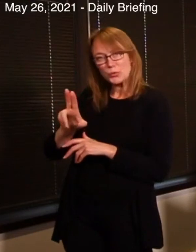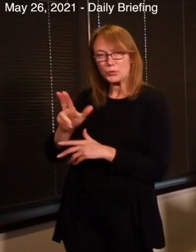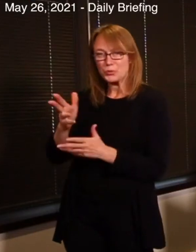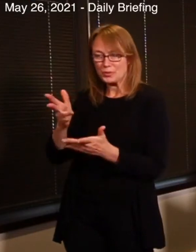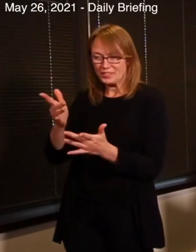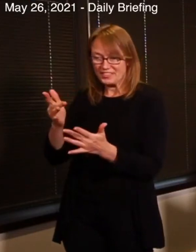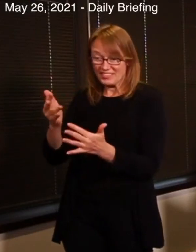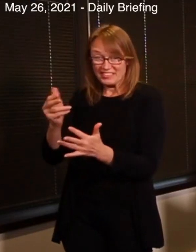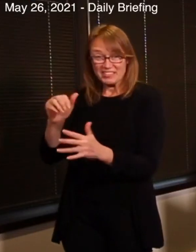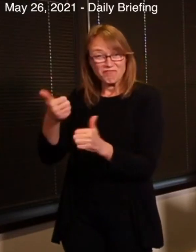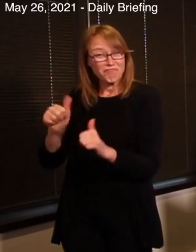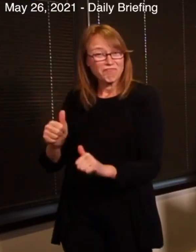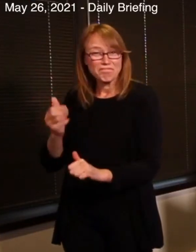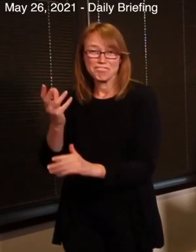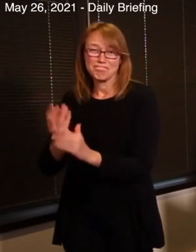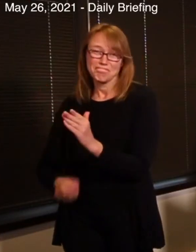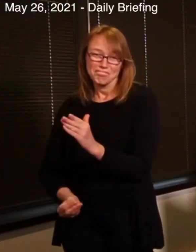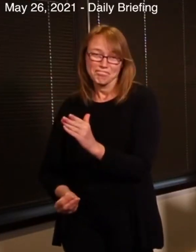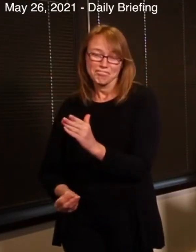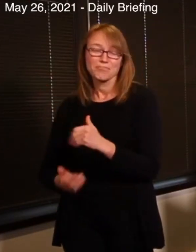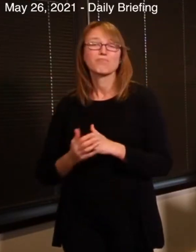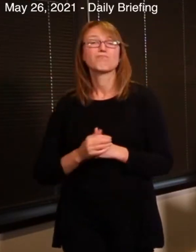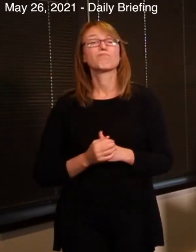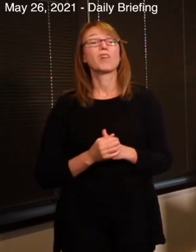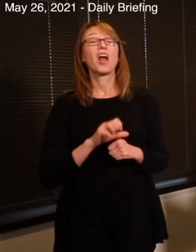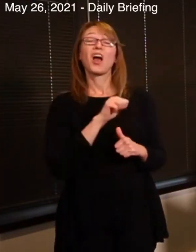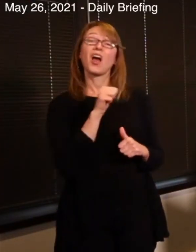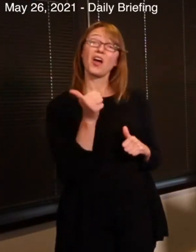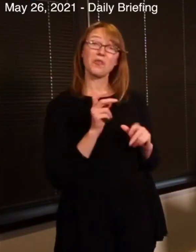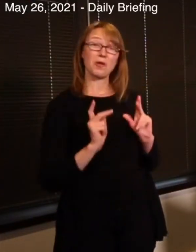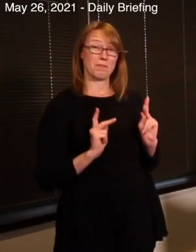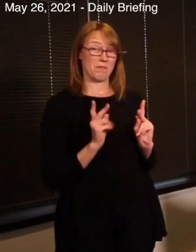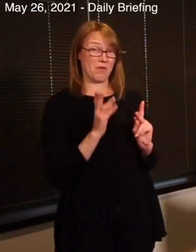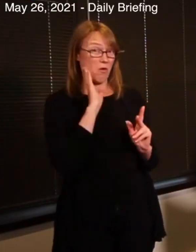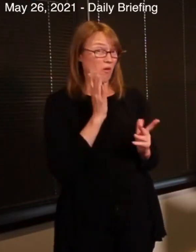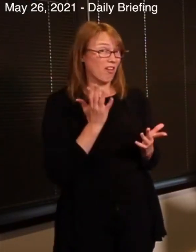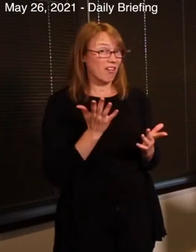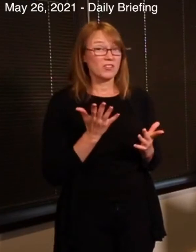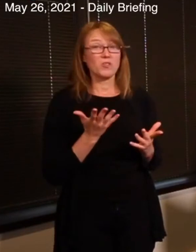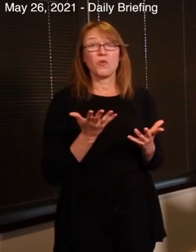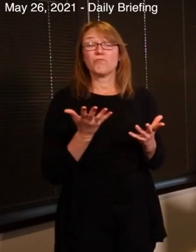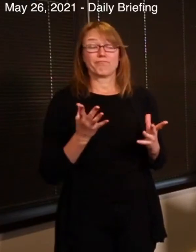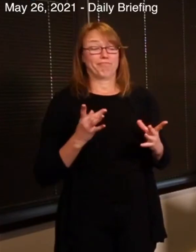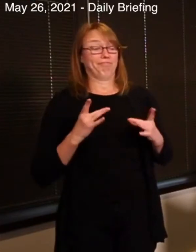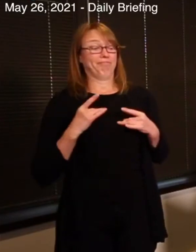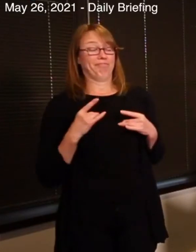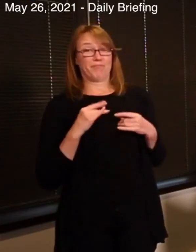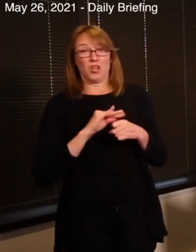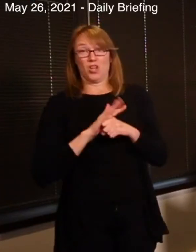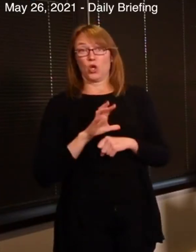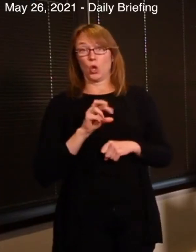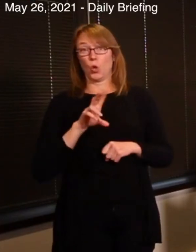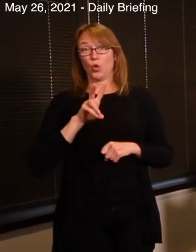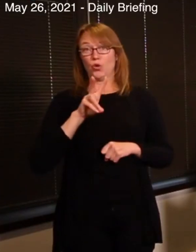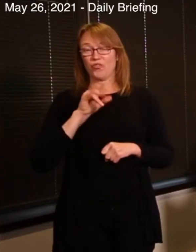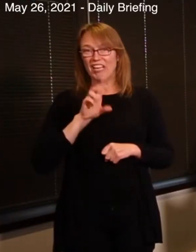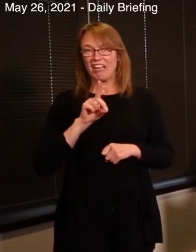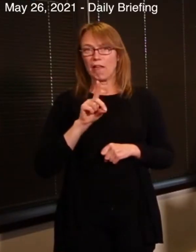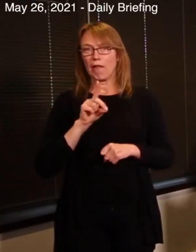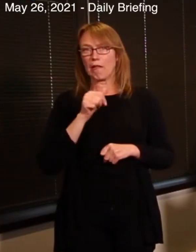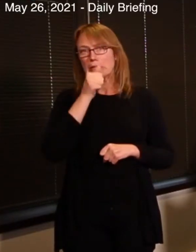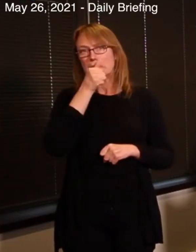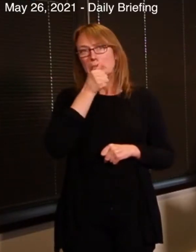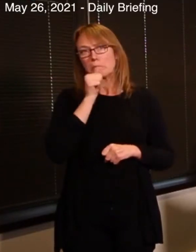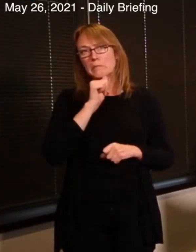really prolonged illness with the long hauler syndrome as well, and have healthcare problems long after they recover from